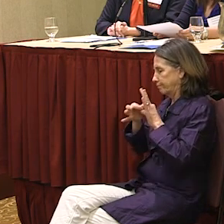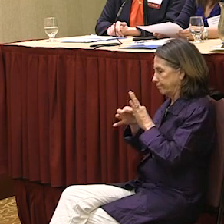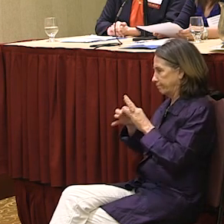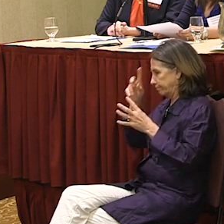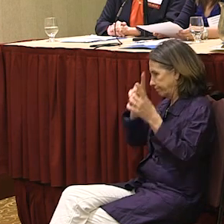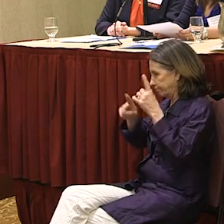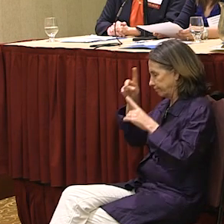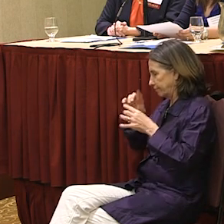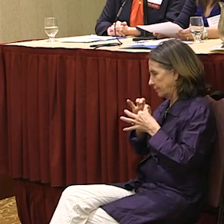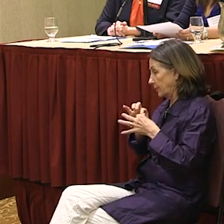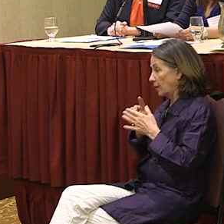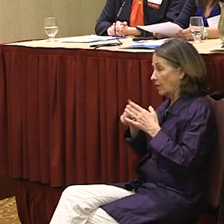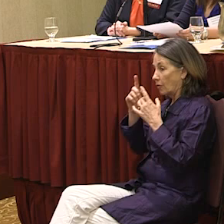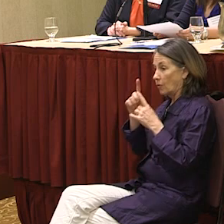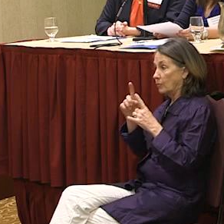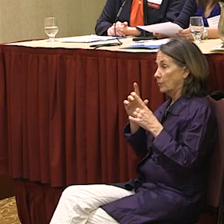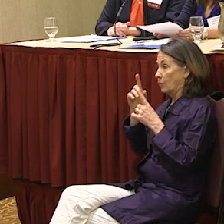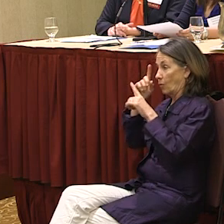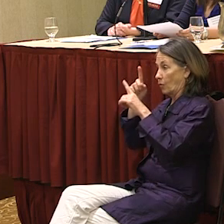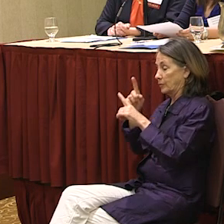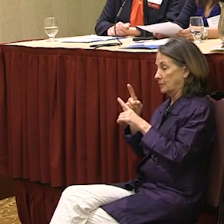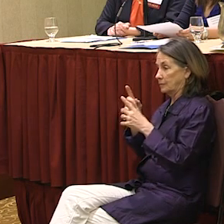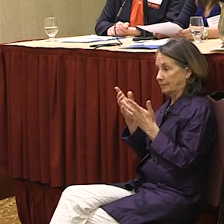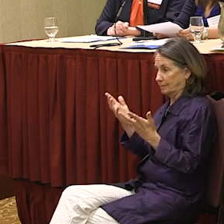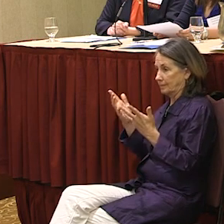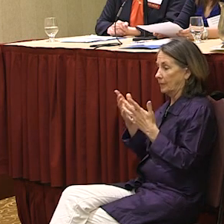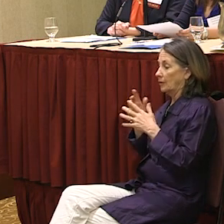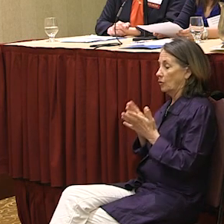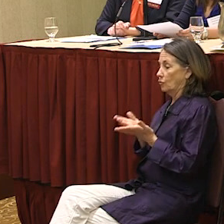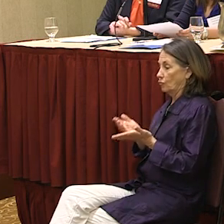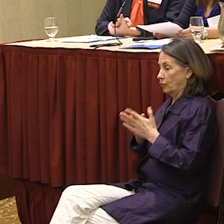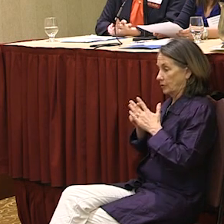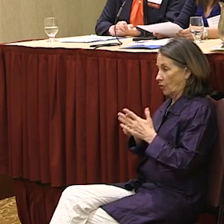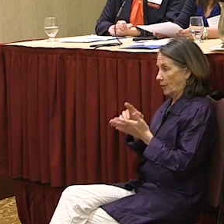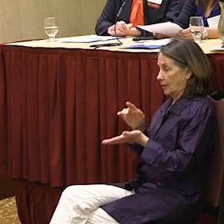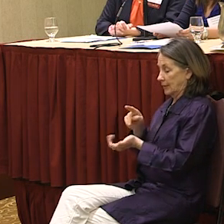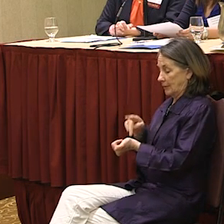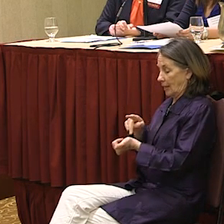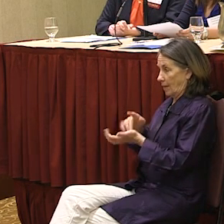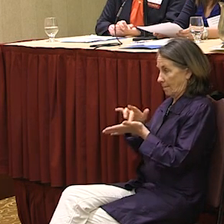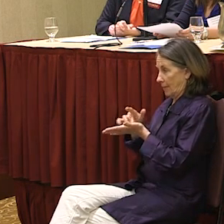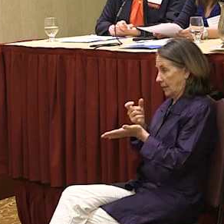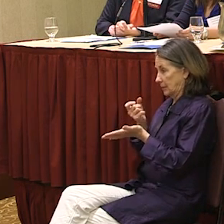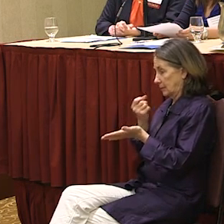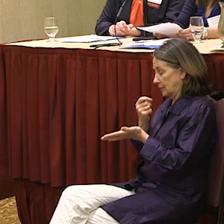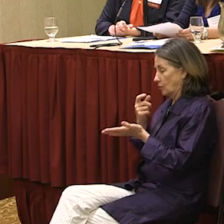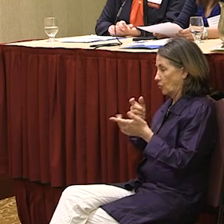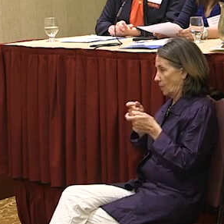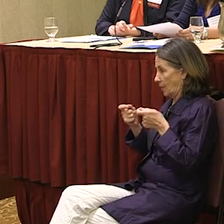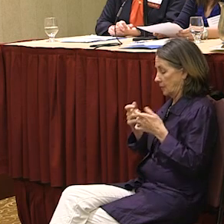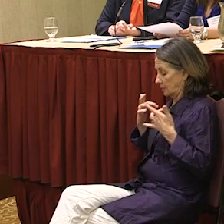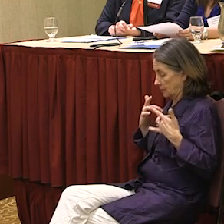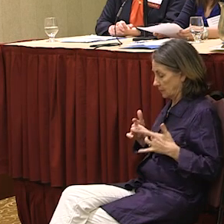collaboration. The goals that we would like to accomplish with this collaboration are restarting her on her psychiatric medications to better manage her anxiety, depression,